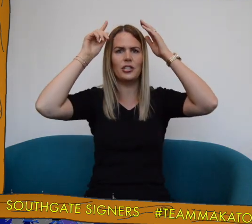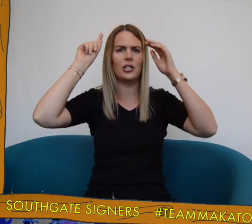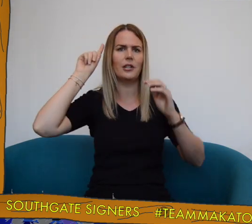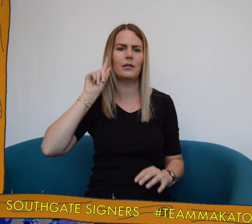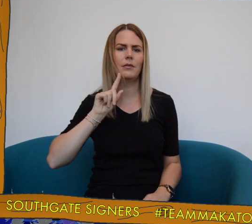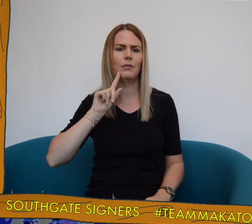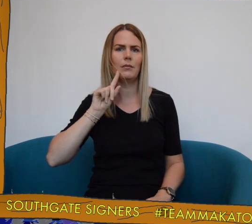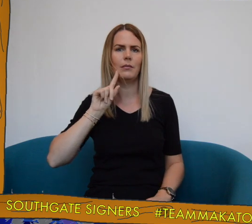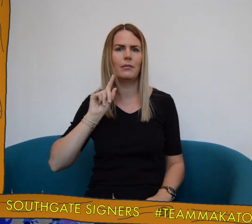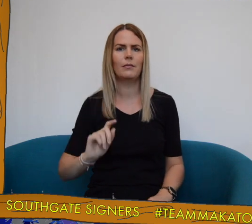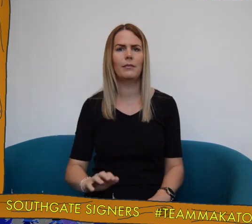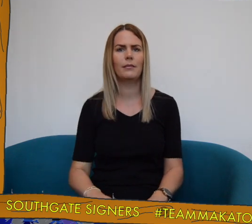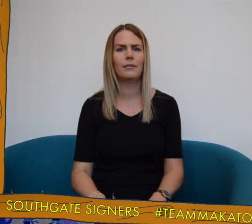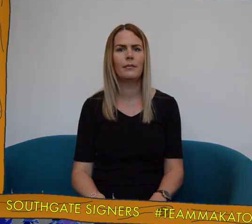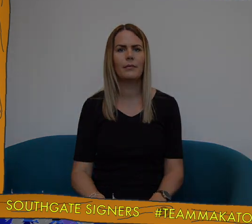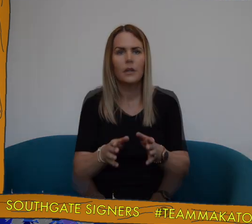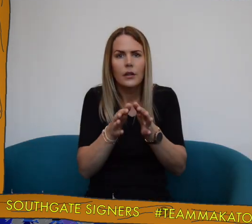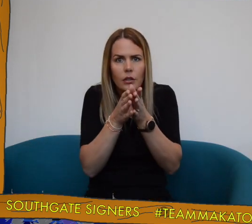witch!